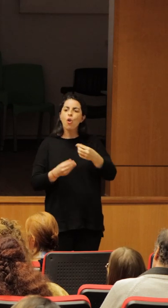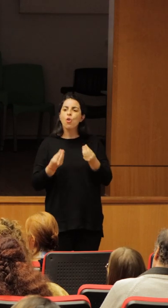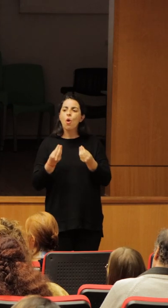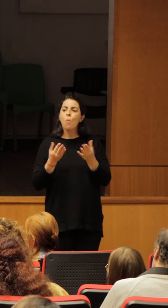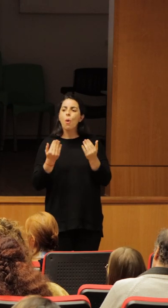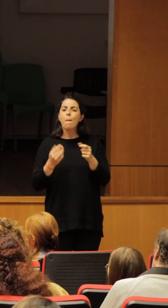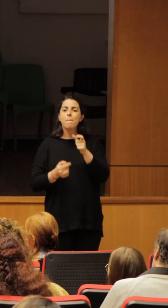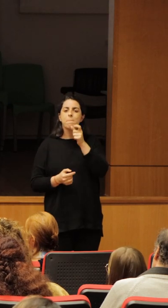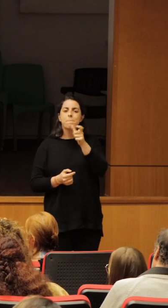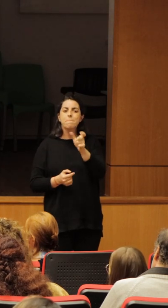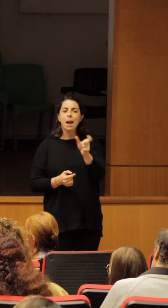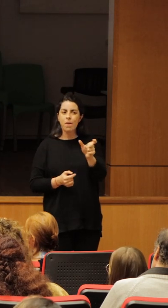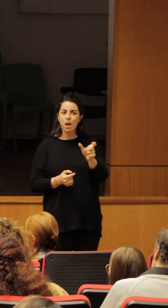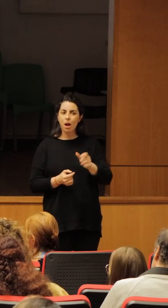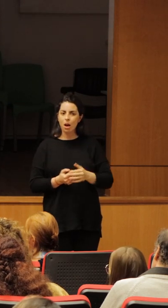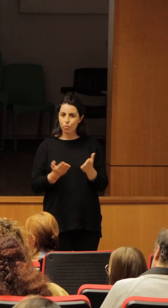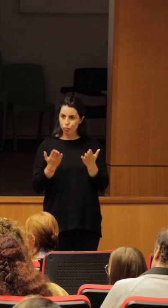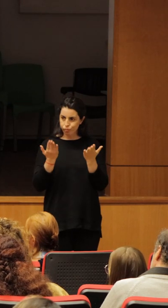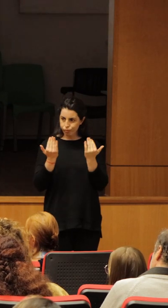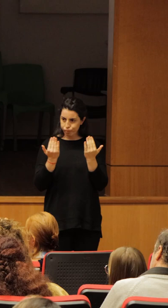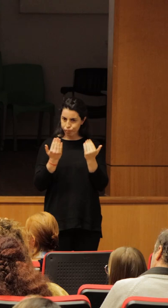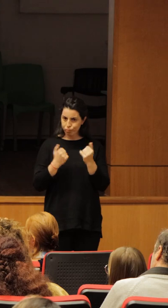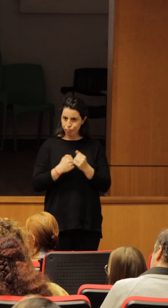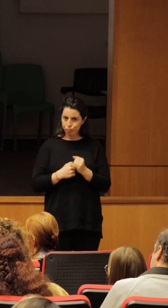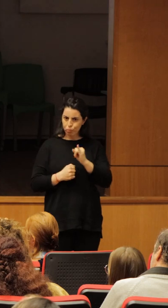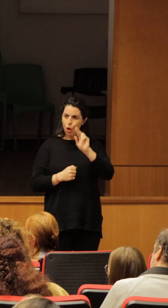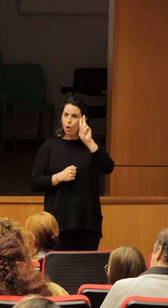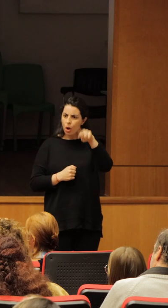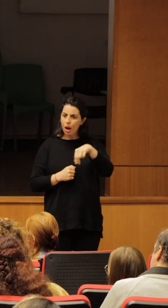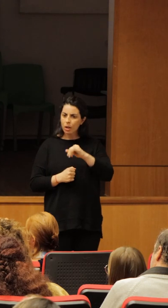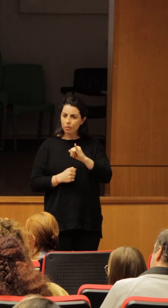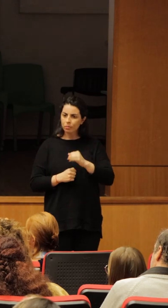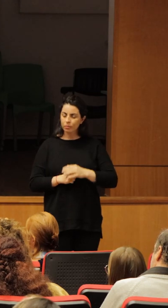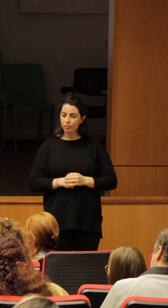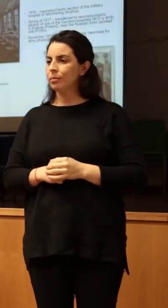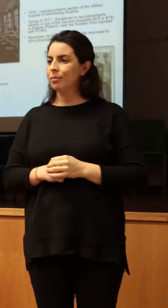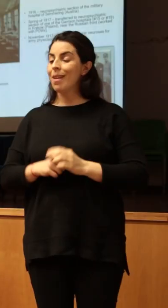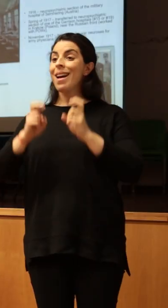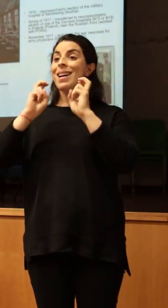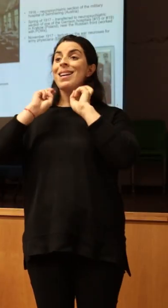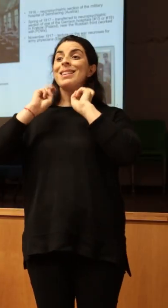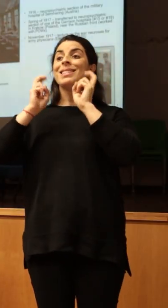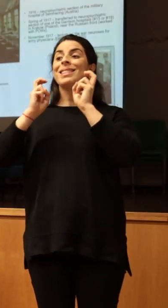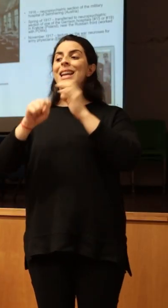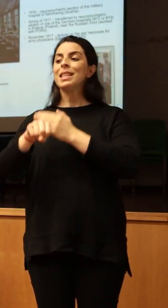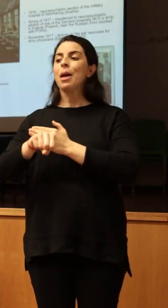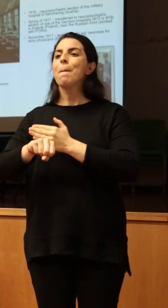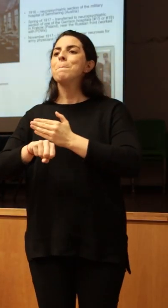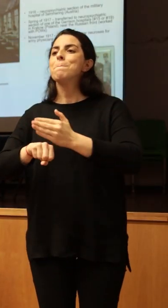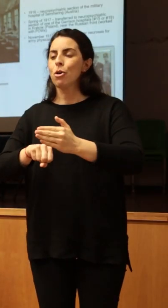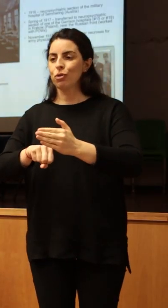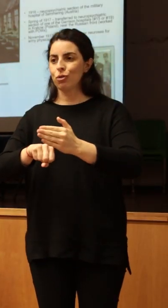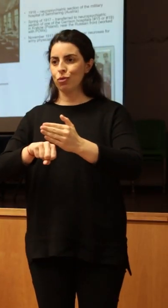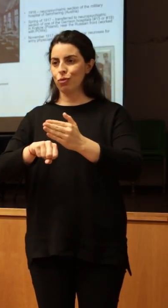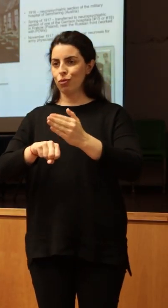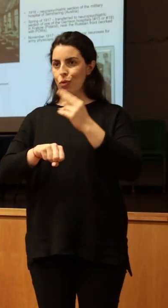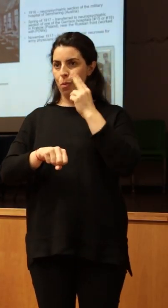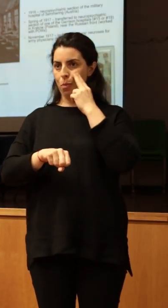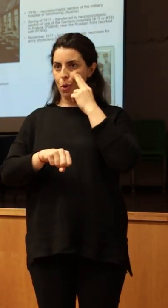sí, decilo. You're right. Está bien, tenés razón. ¿Cómo? Yeah, post-traumatic stress